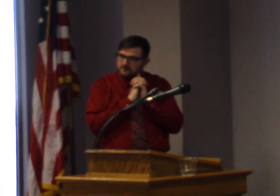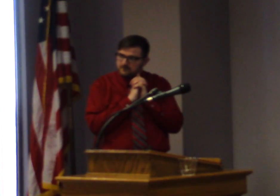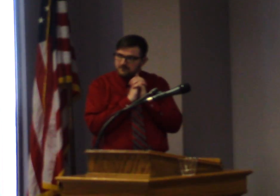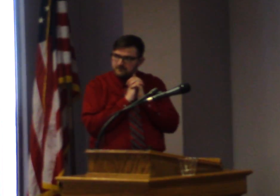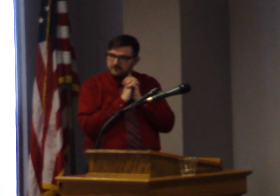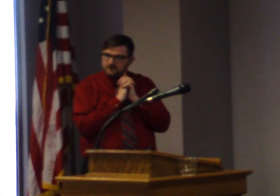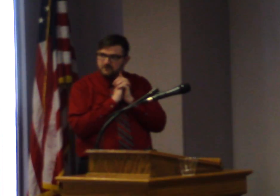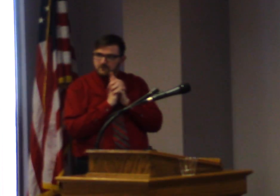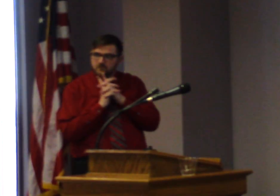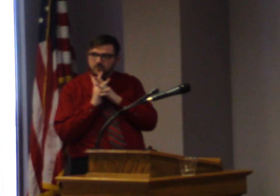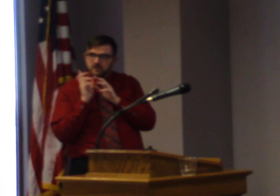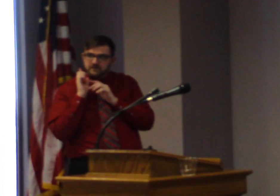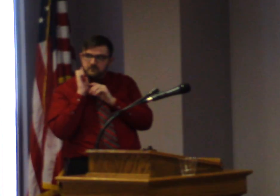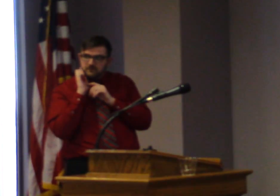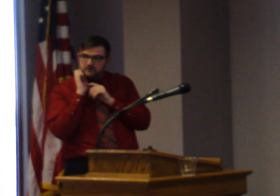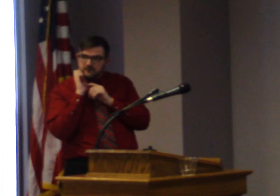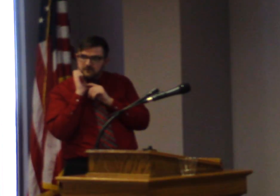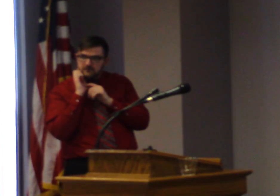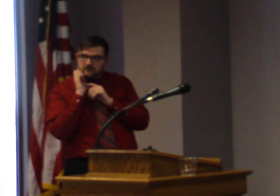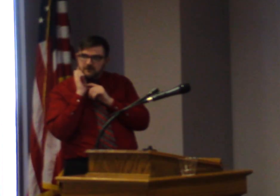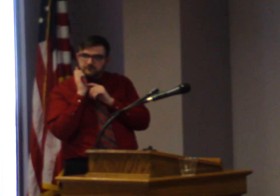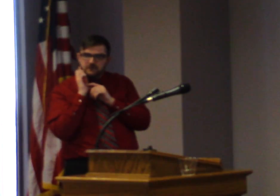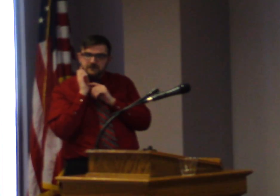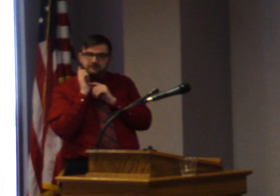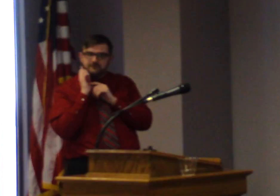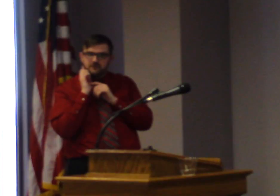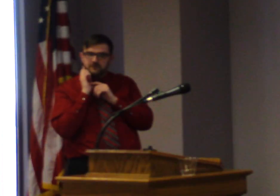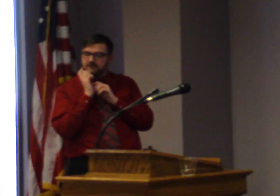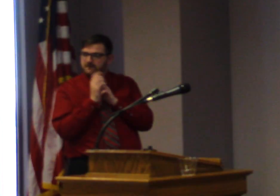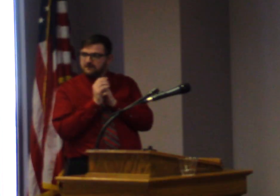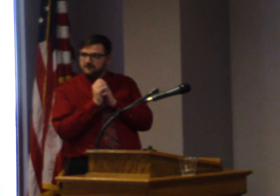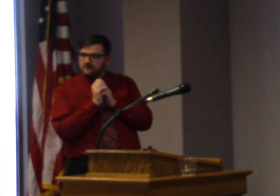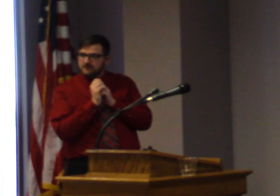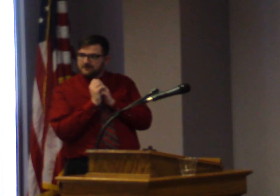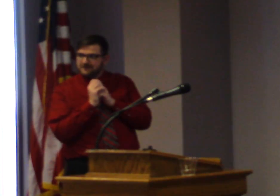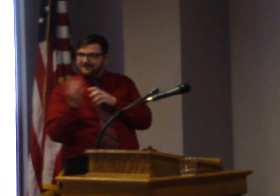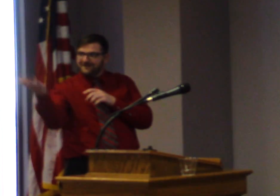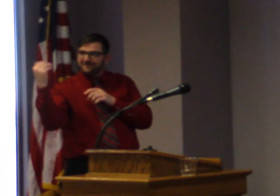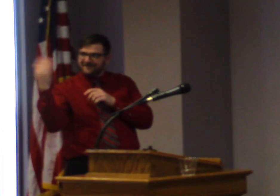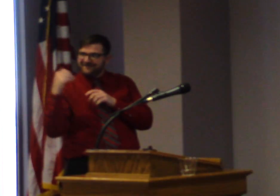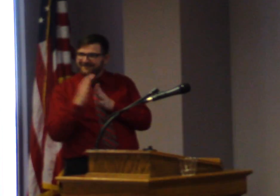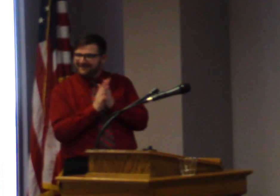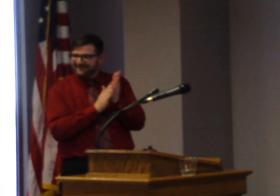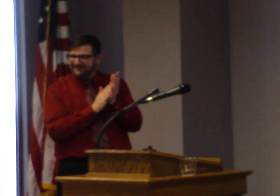in 2014? Monica, can you speak up? I'm sorry, I'm part of it. You talk about twice as loud. This one. Come here. Yeah. Oh.